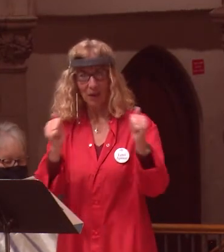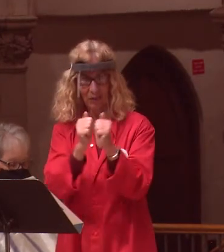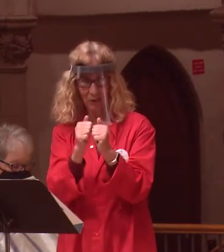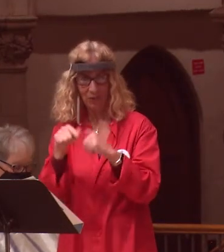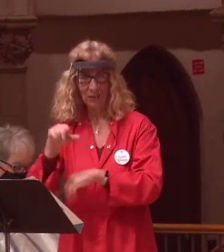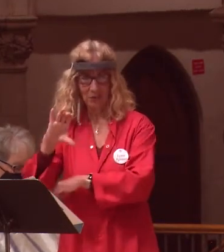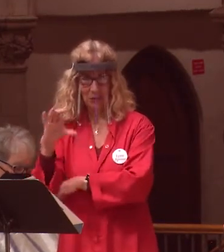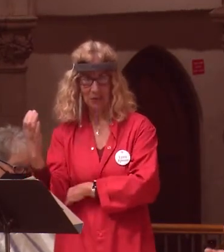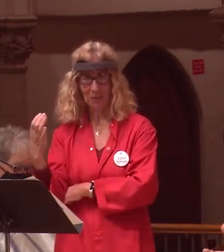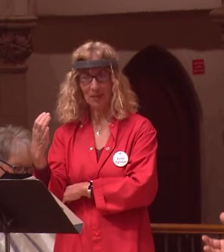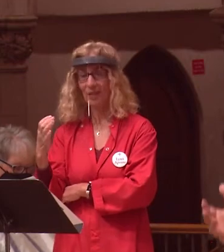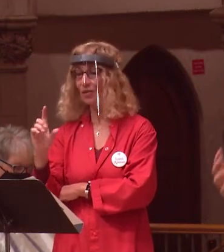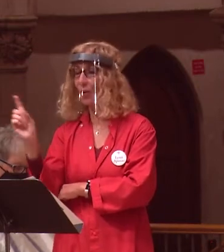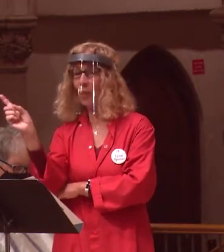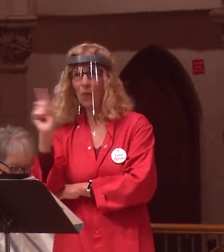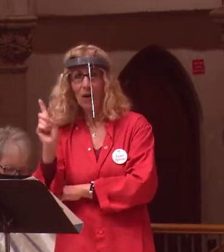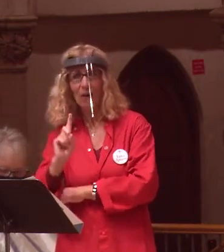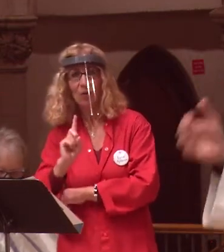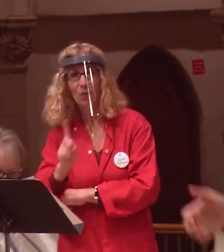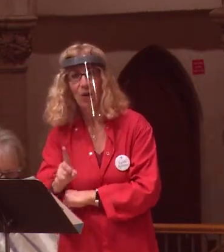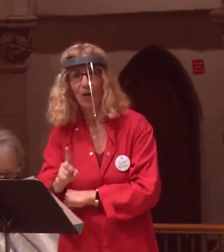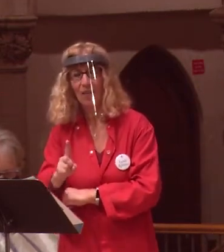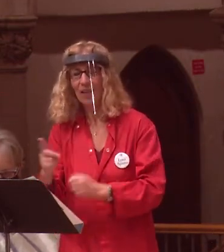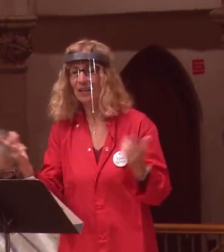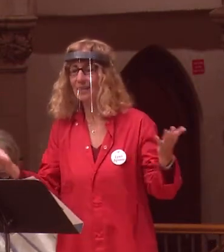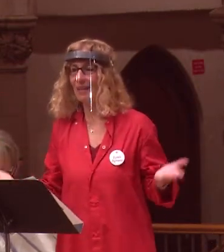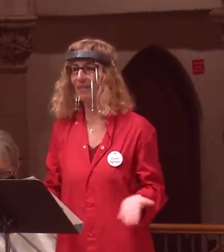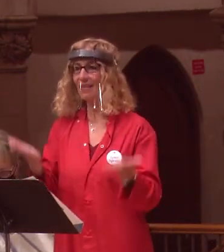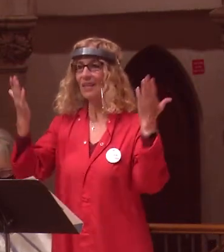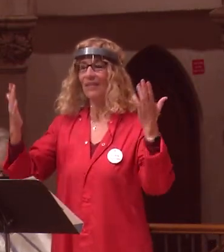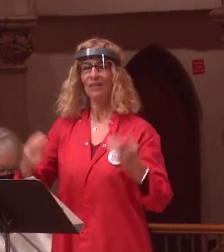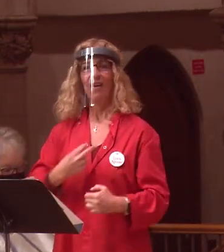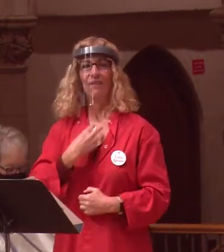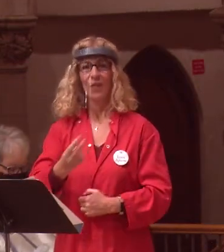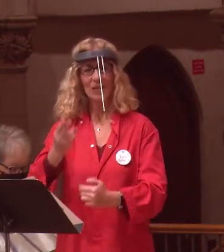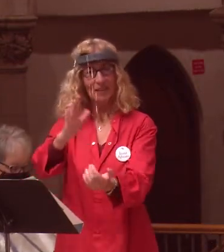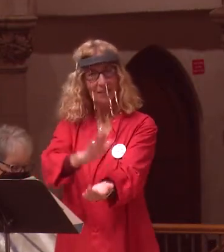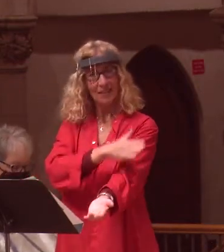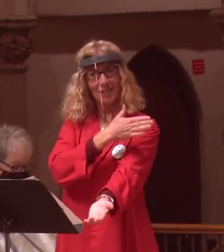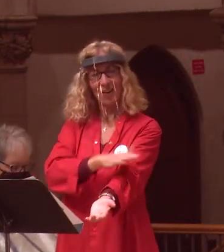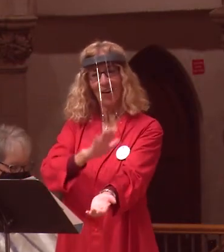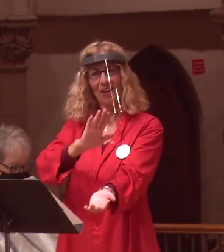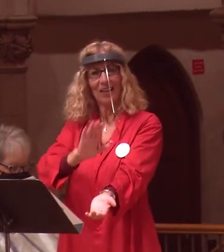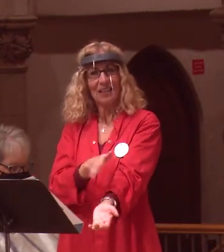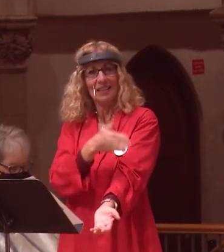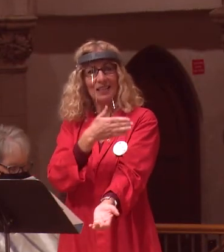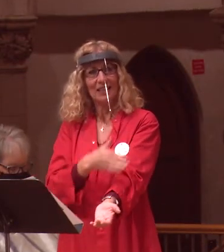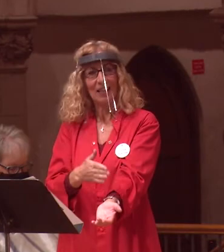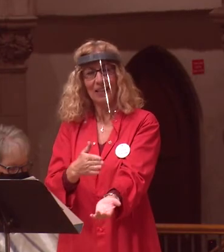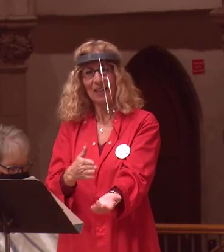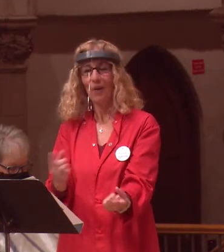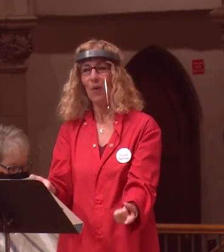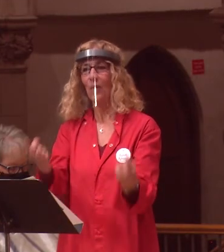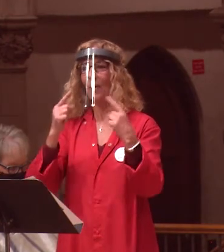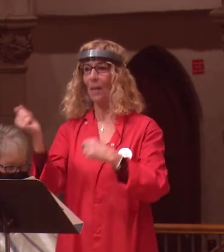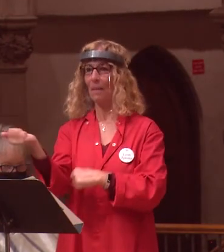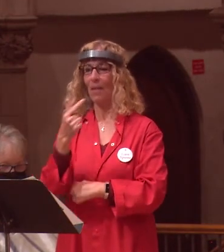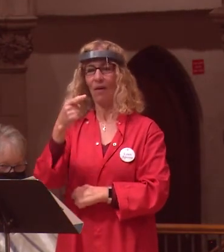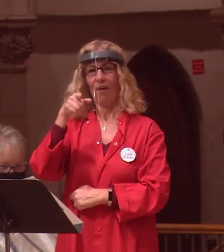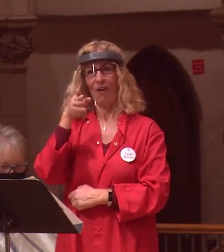night. And so wherever you are, let us lift our voices in song and sing, O Come, All Ye Faithful.